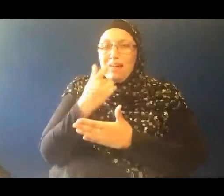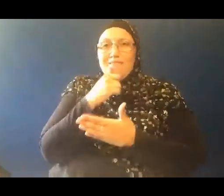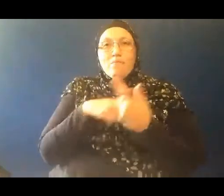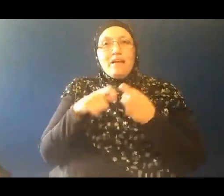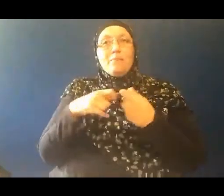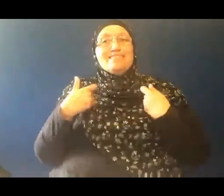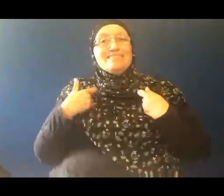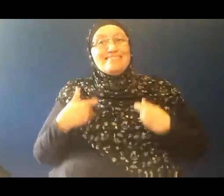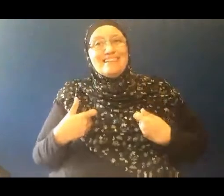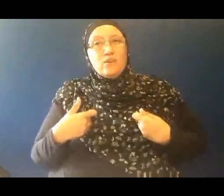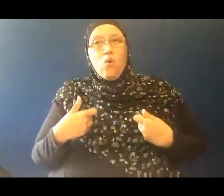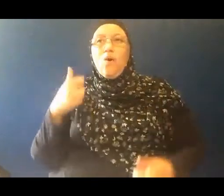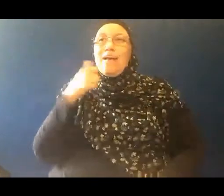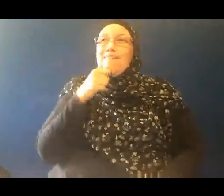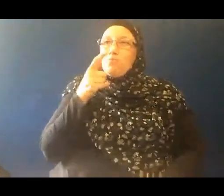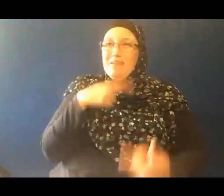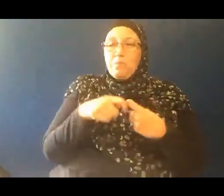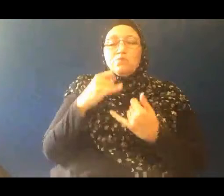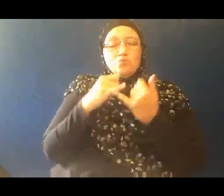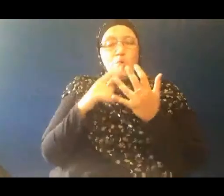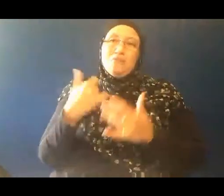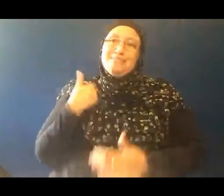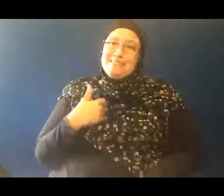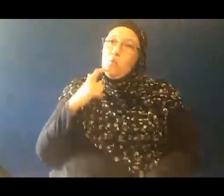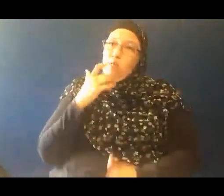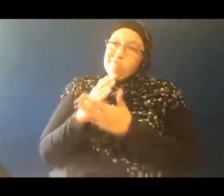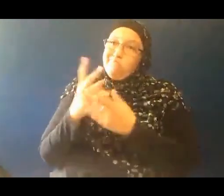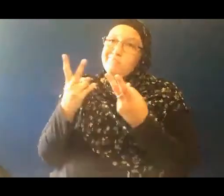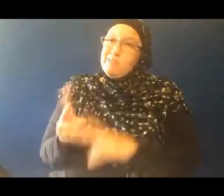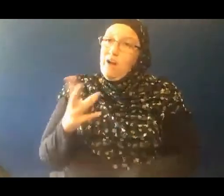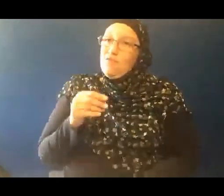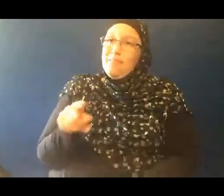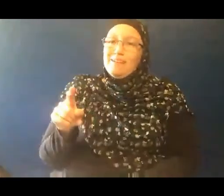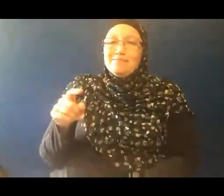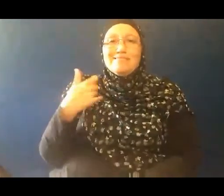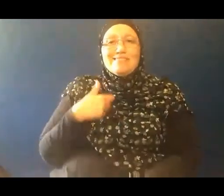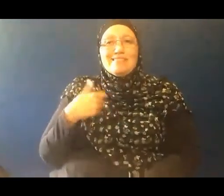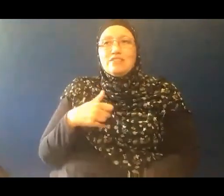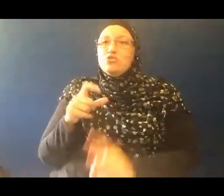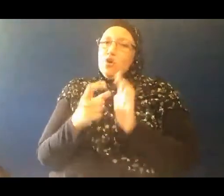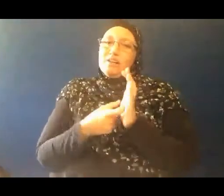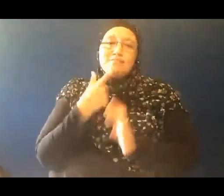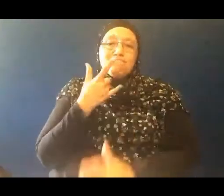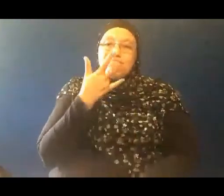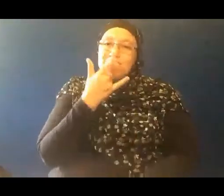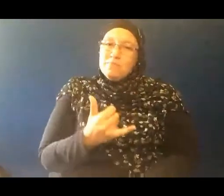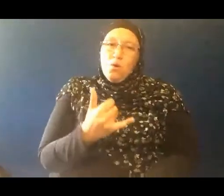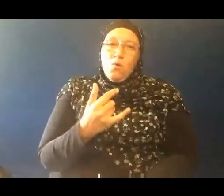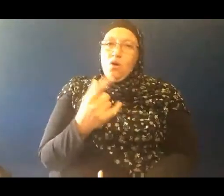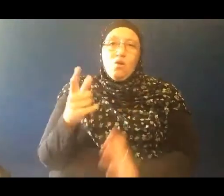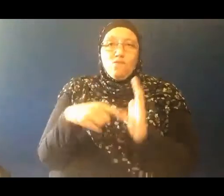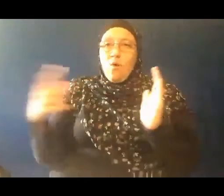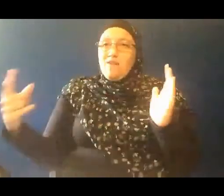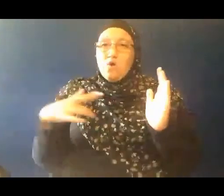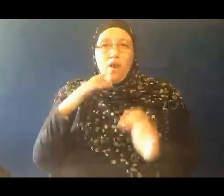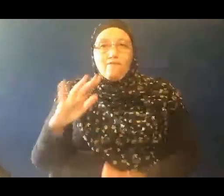a terminating, a long kind of illness, that the doctor tells you that you have to live with it for the rest of your life.